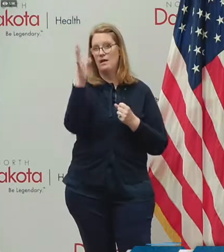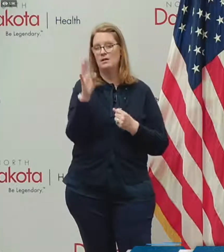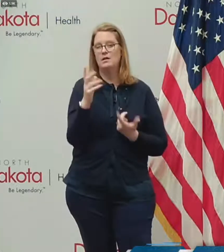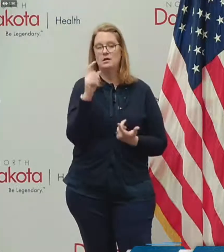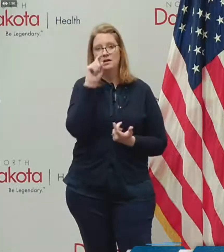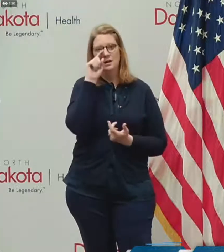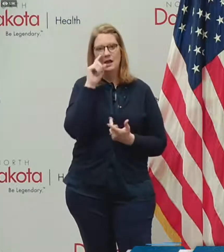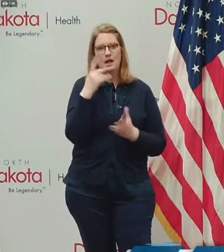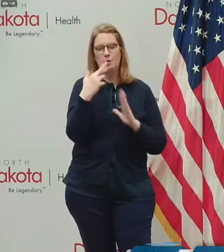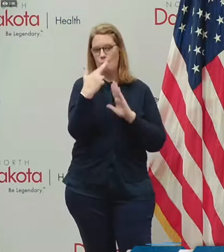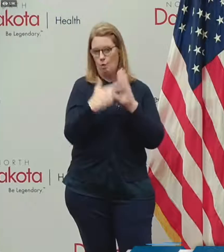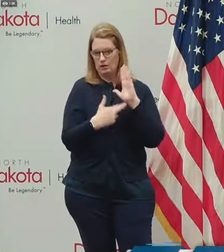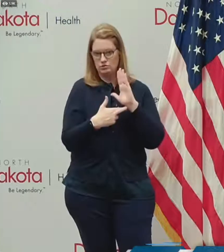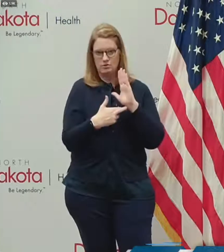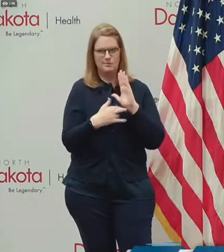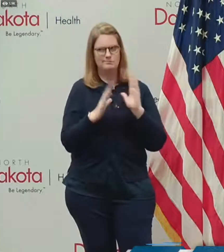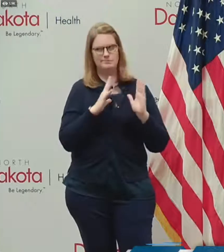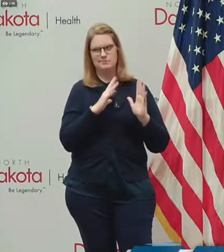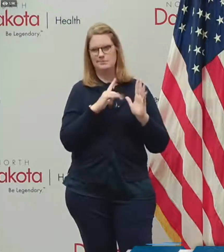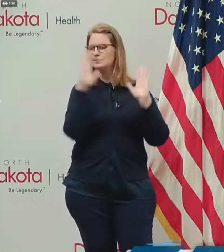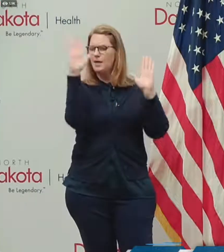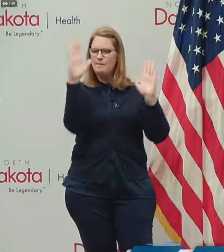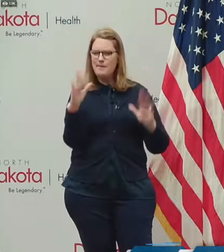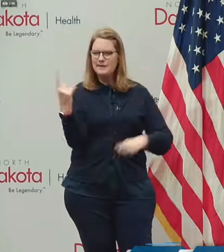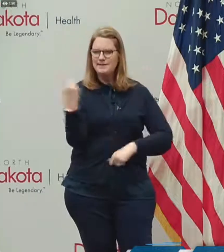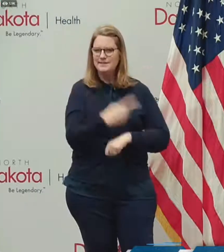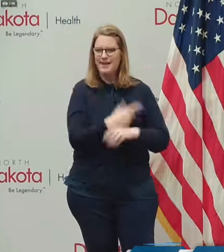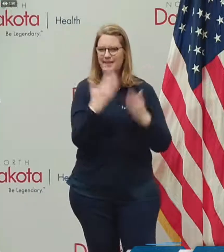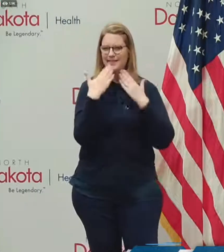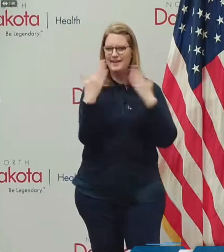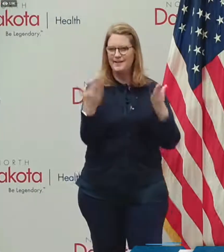recoveryreinvented.com and register. It's going to be an amazing day. Thank you.